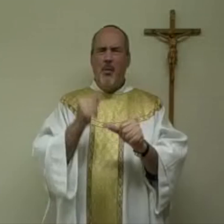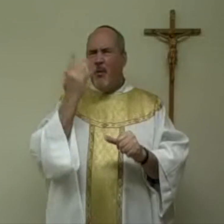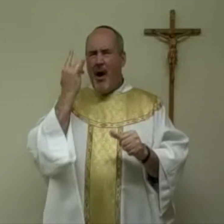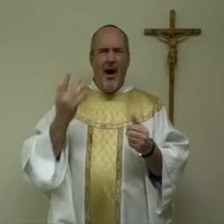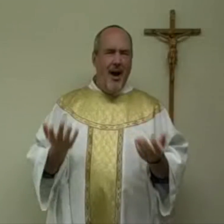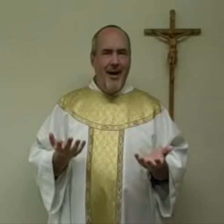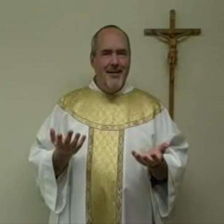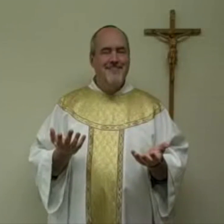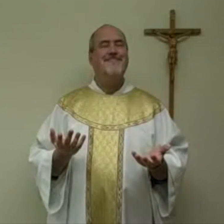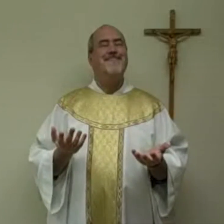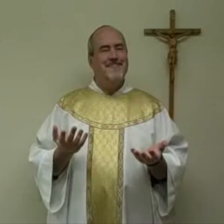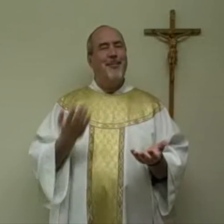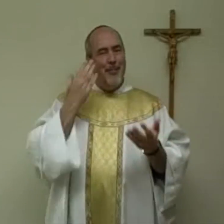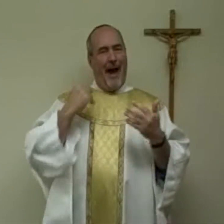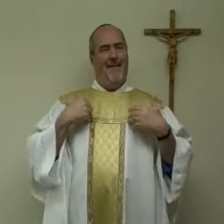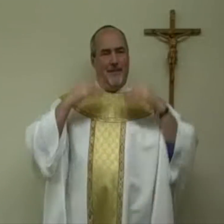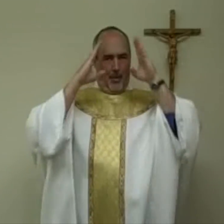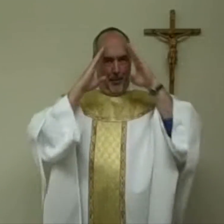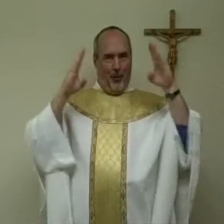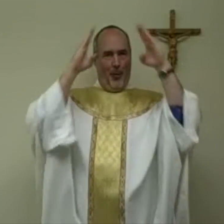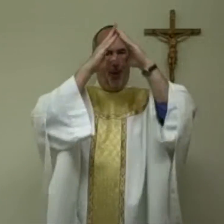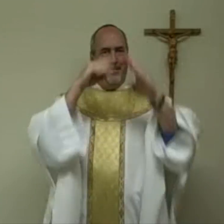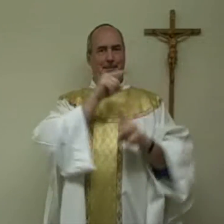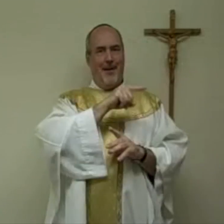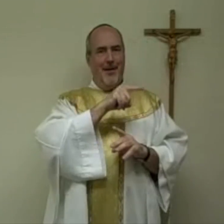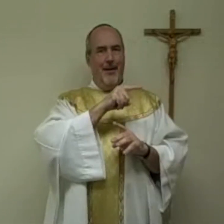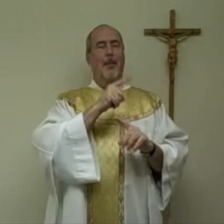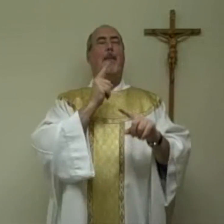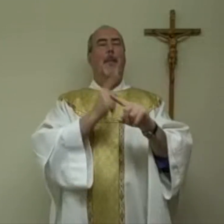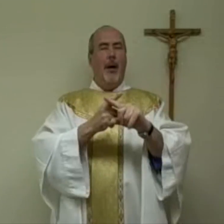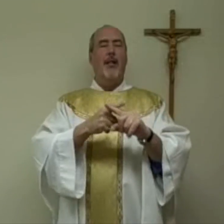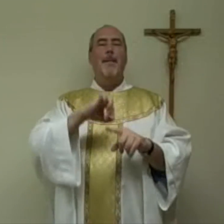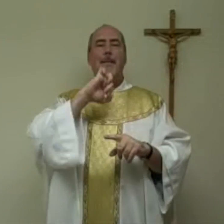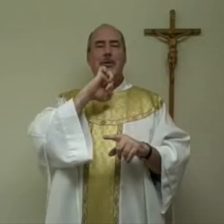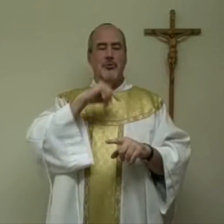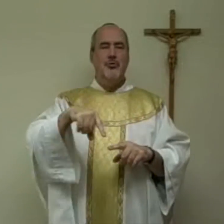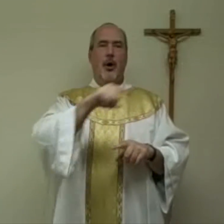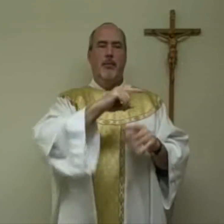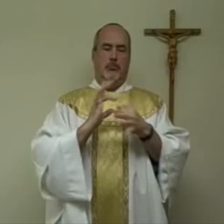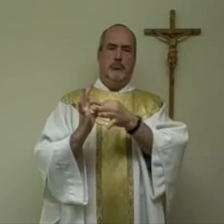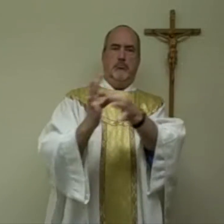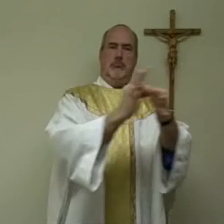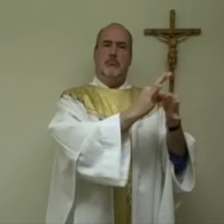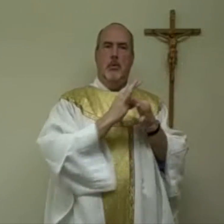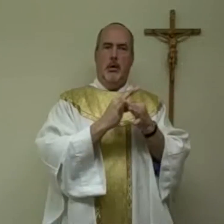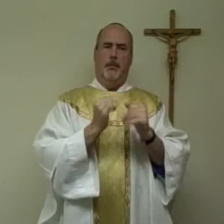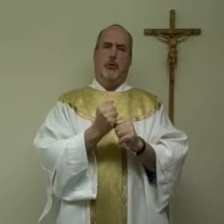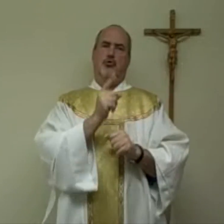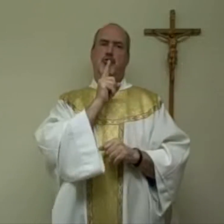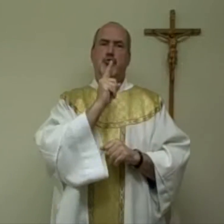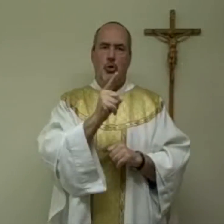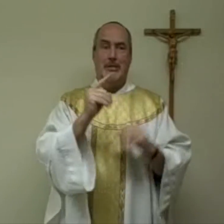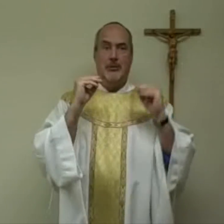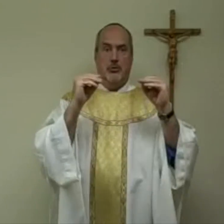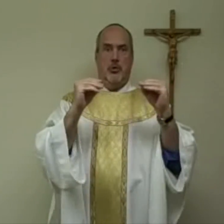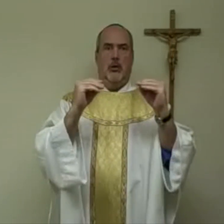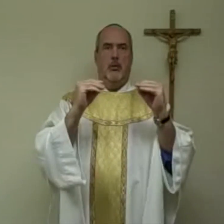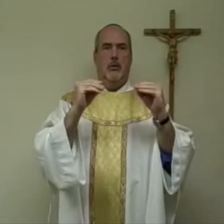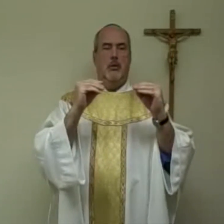on Jesus' teachings. And the reason is because we have the Pope, plus the bishops, all working